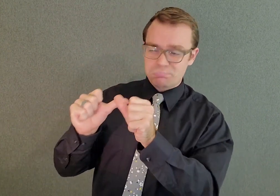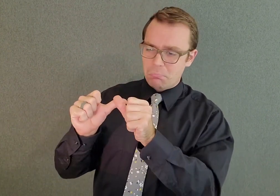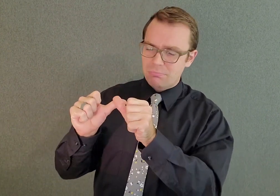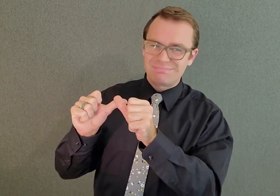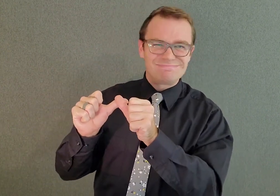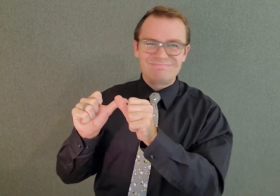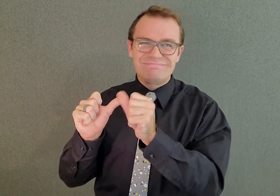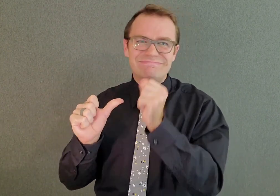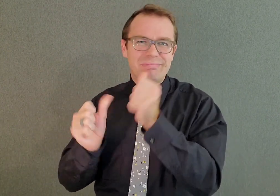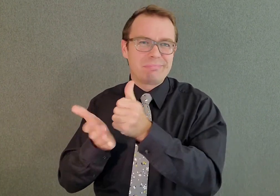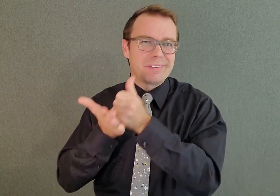term.